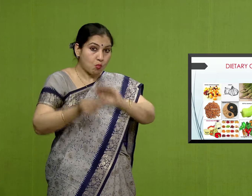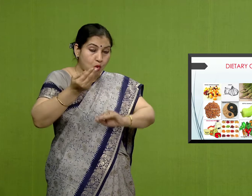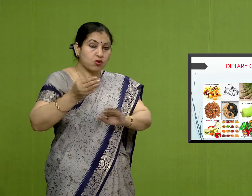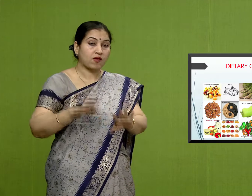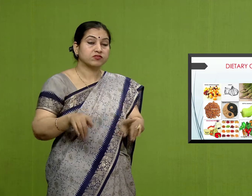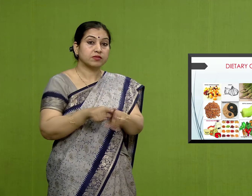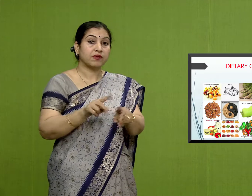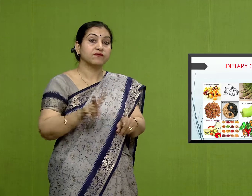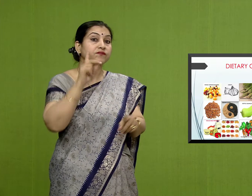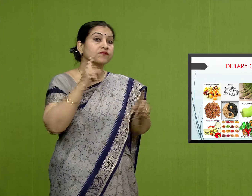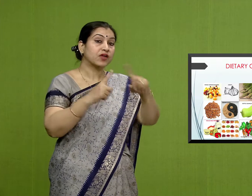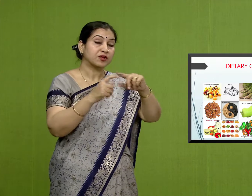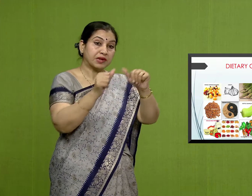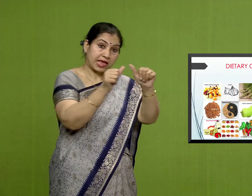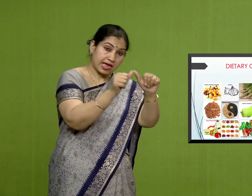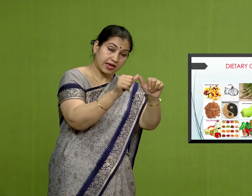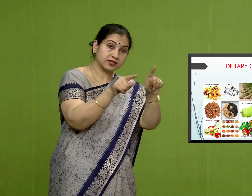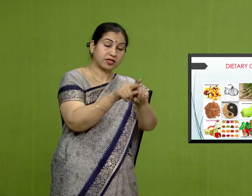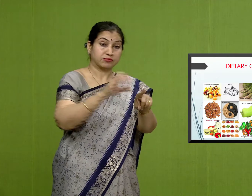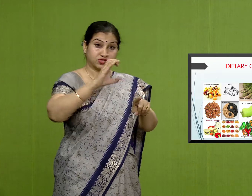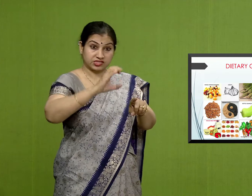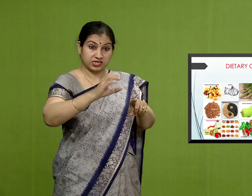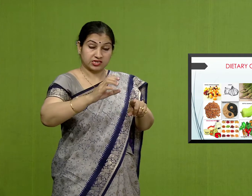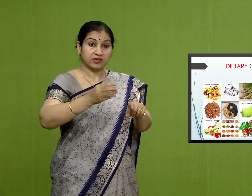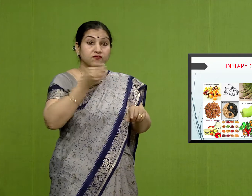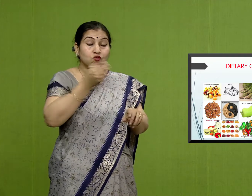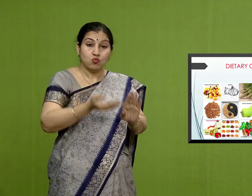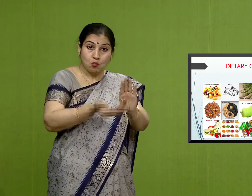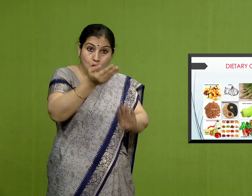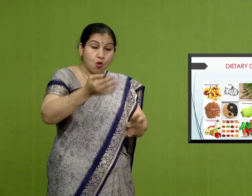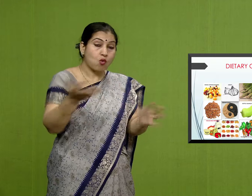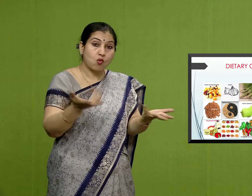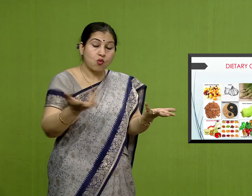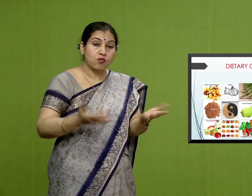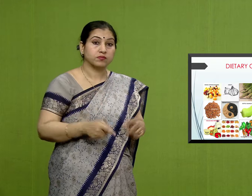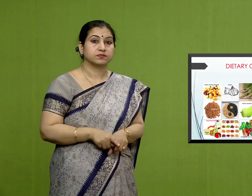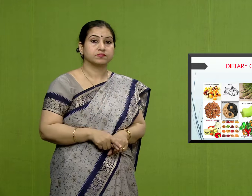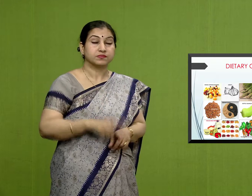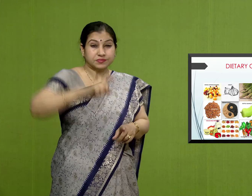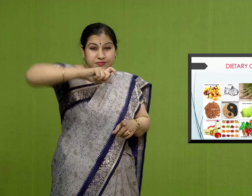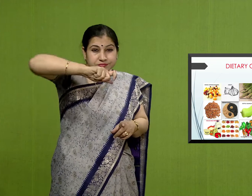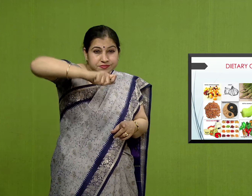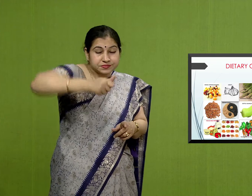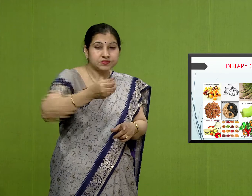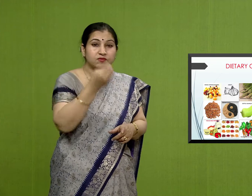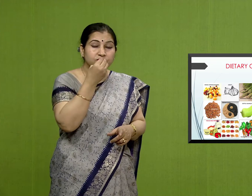Vitamin A and C rich foods like citrus, colored